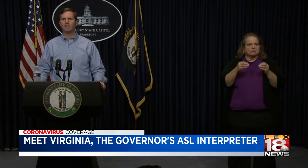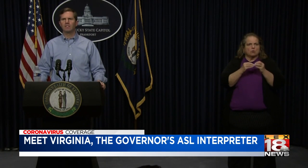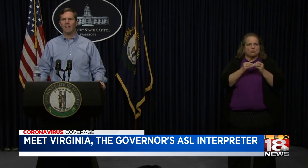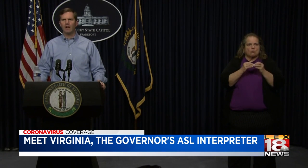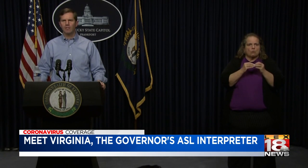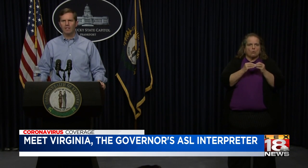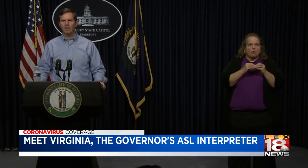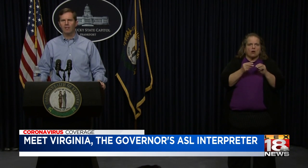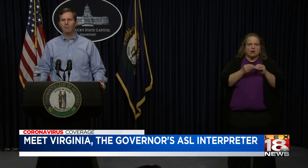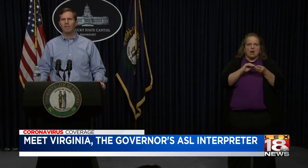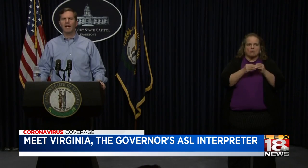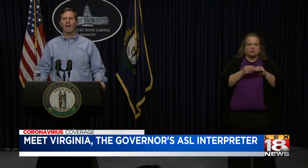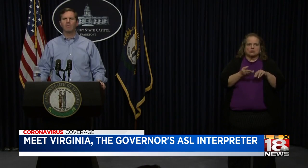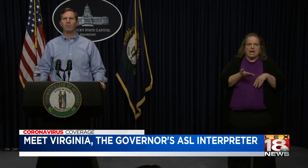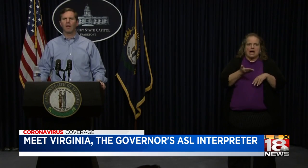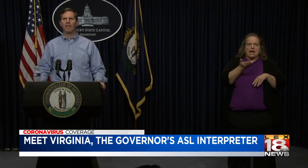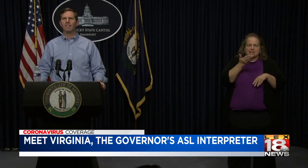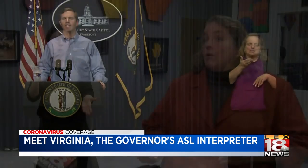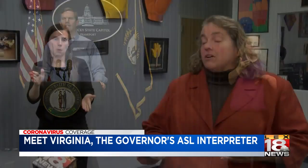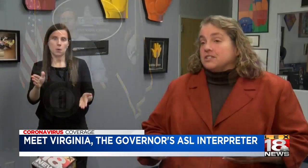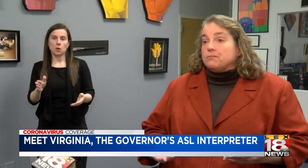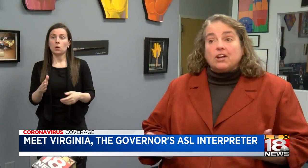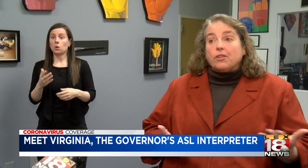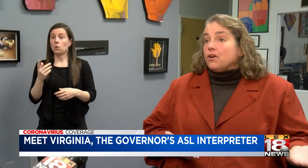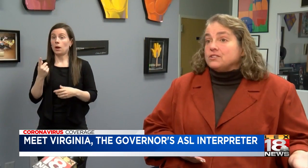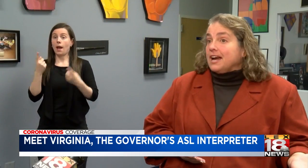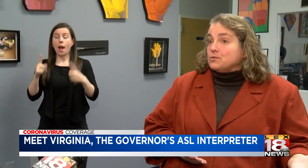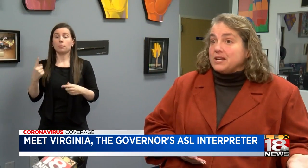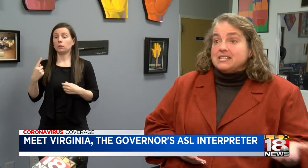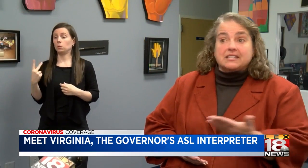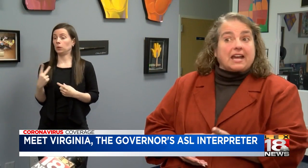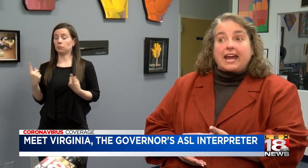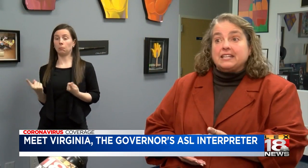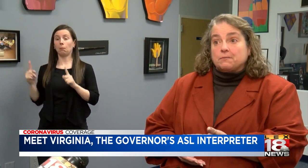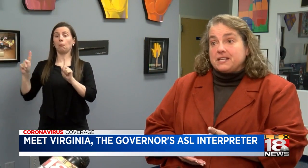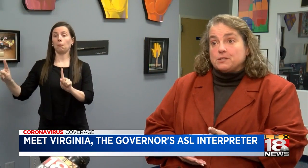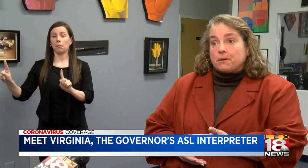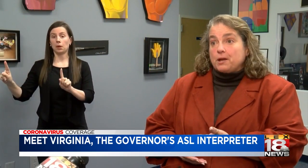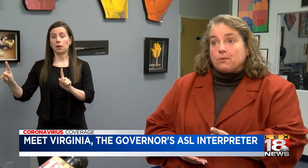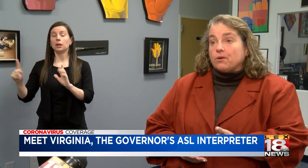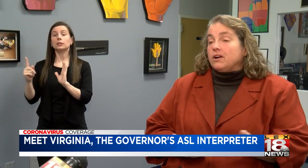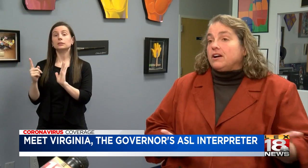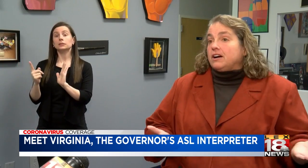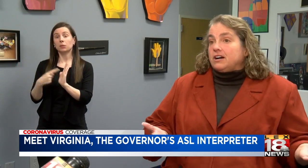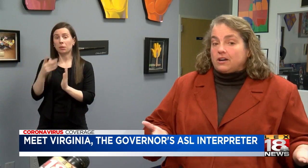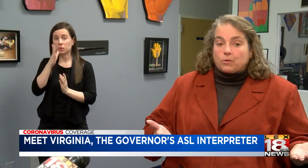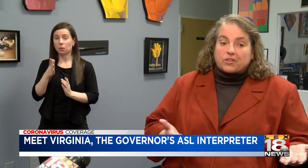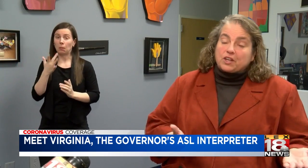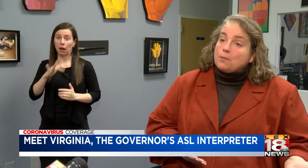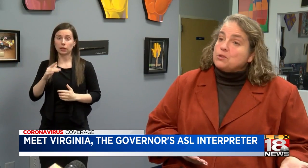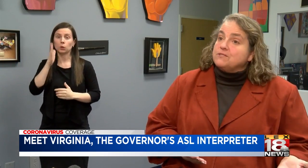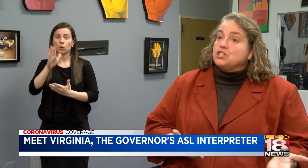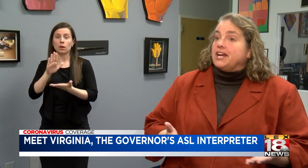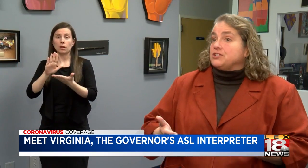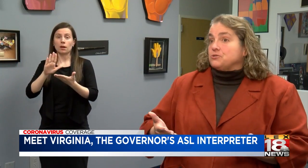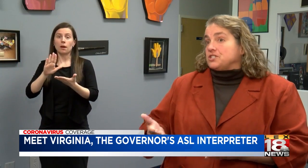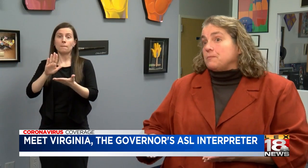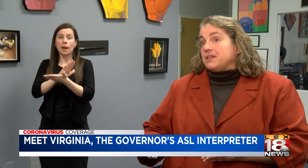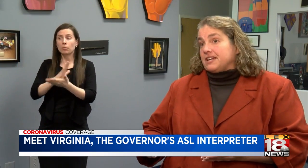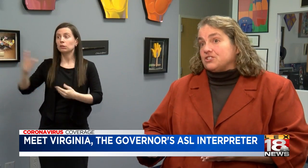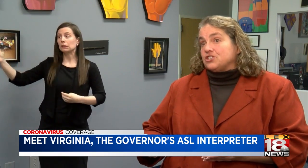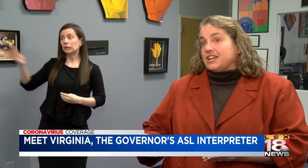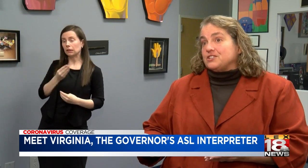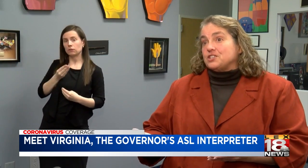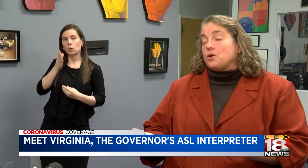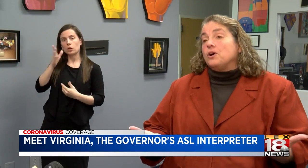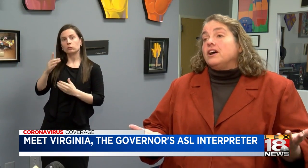not always know what the governor is going to say. There are times where he's handed a piece of paper where the numbers have changed or